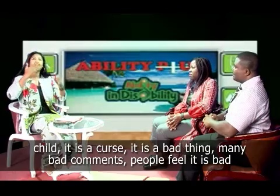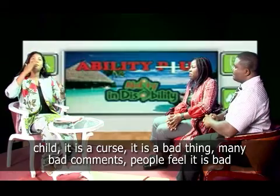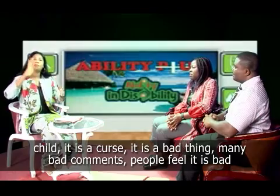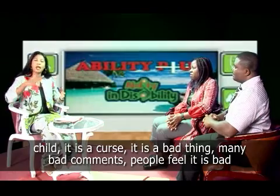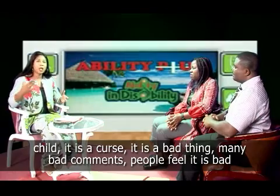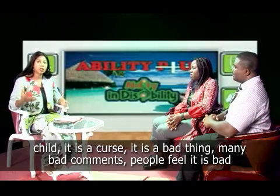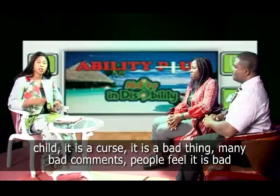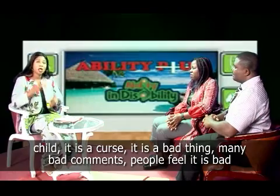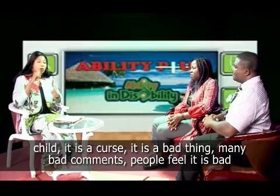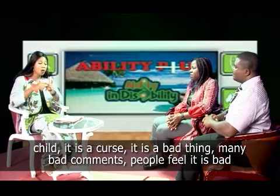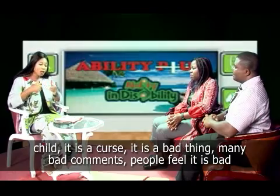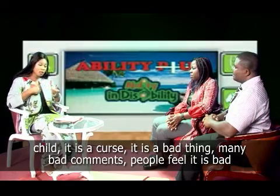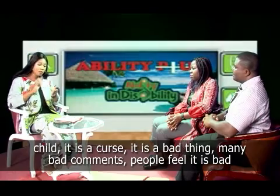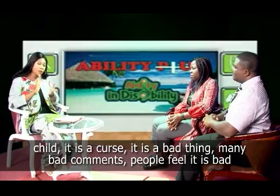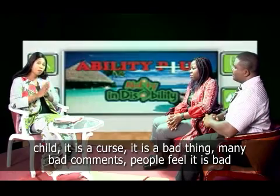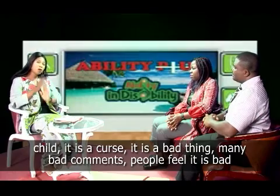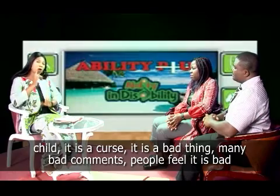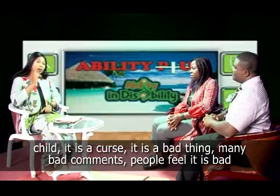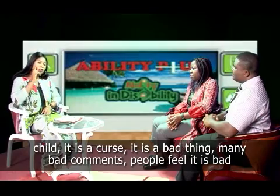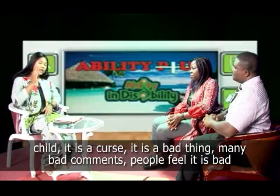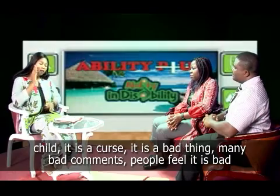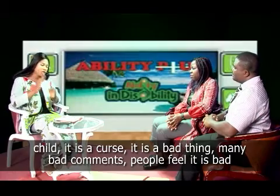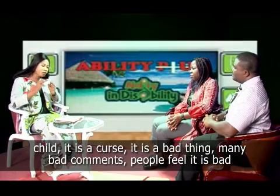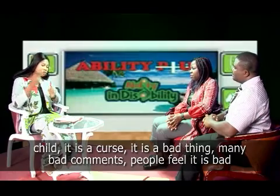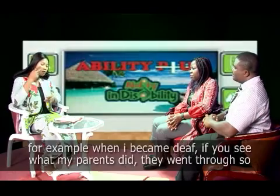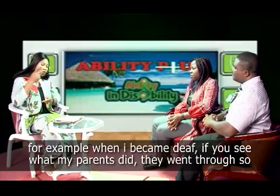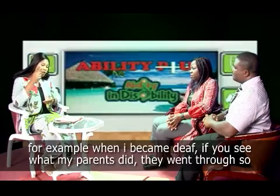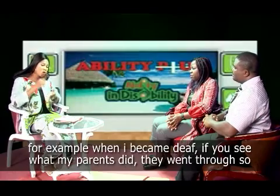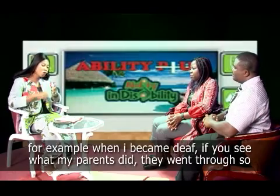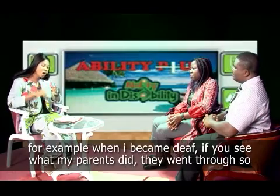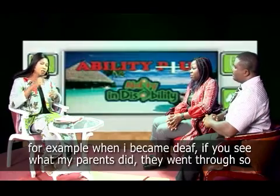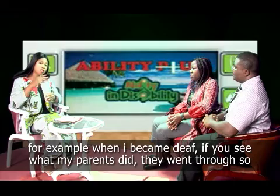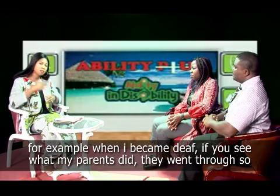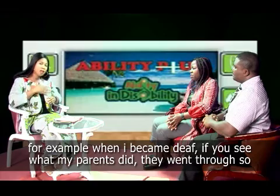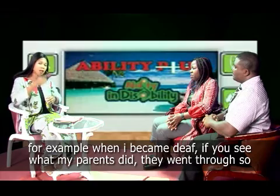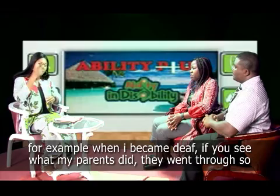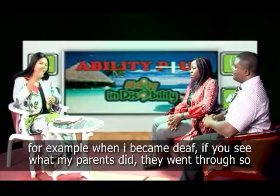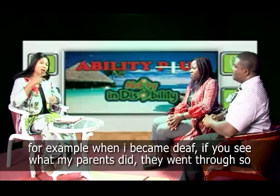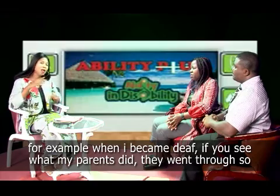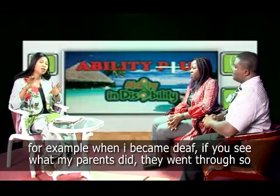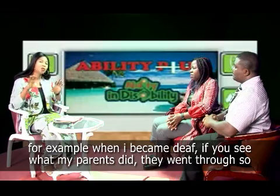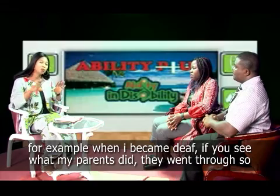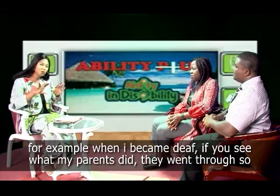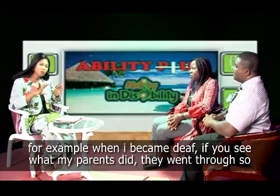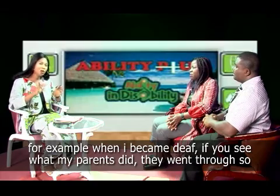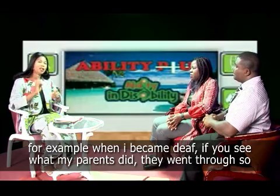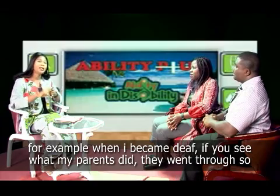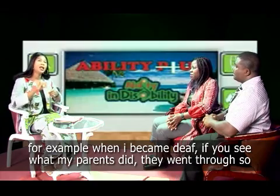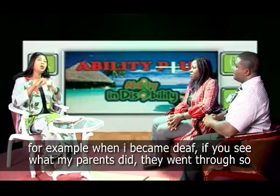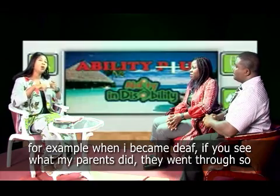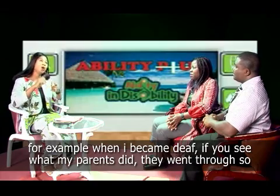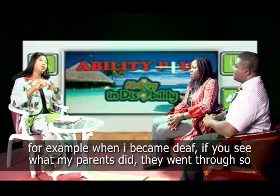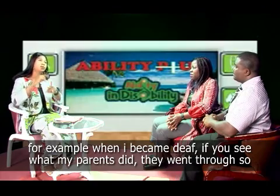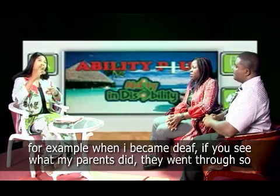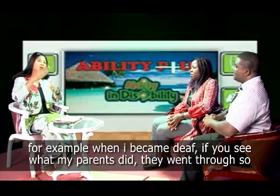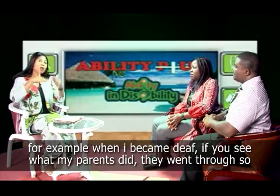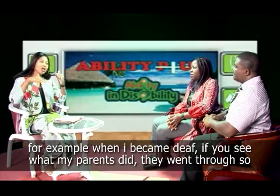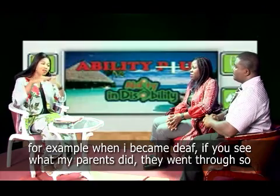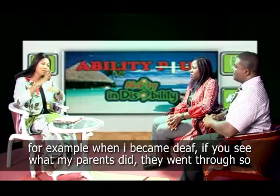thing. Many bad people feel it is bad. For example, when I became deaf, if you see what my parents did, they went